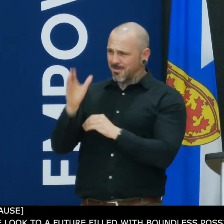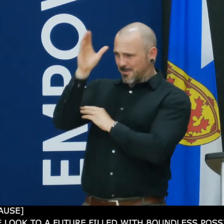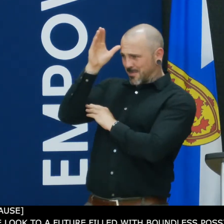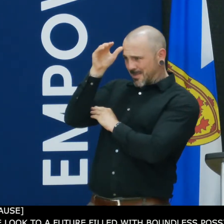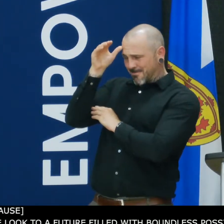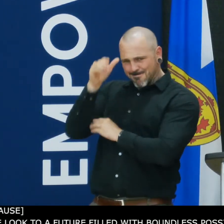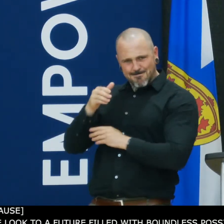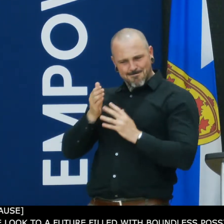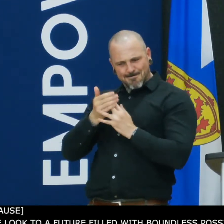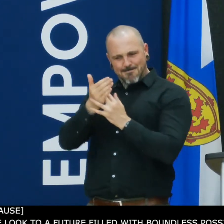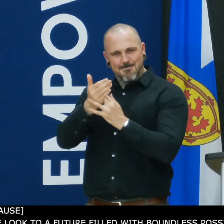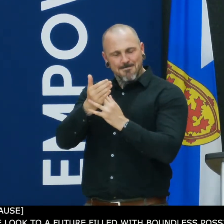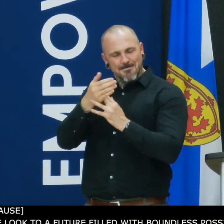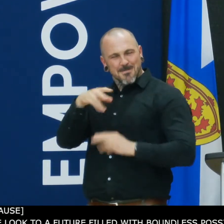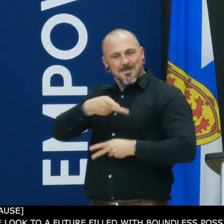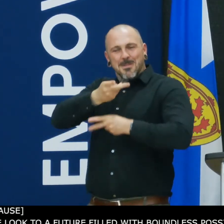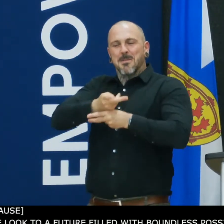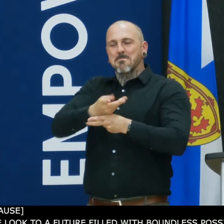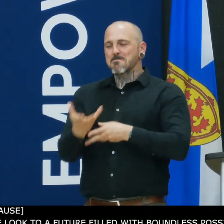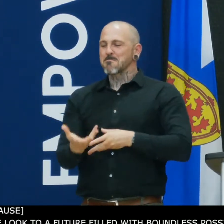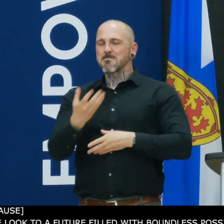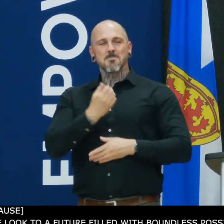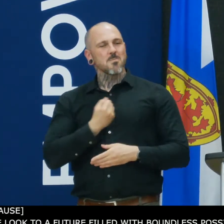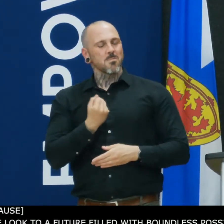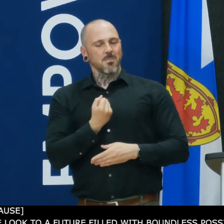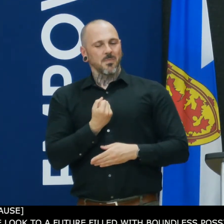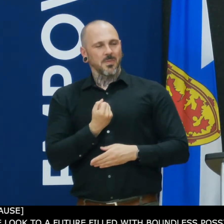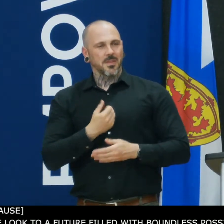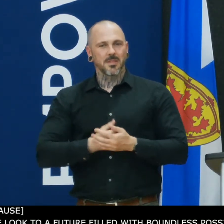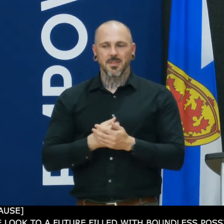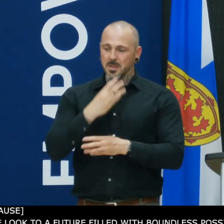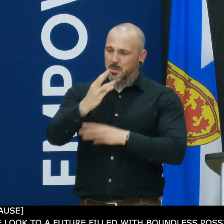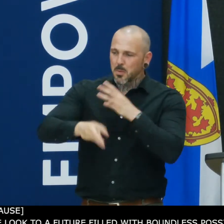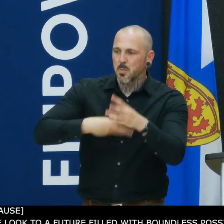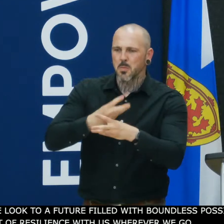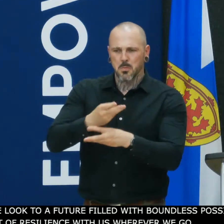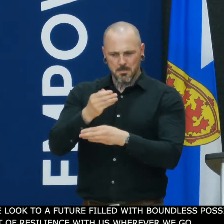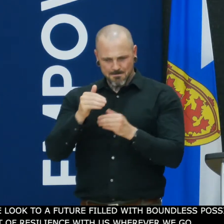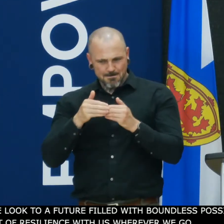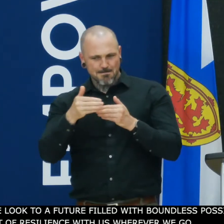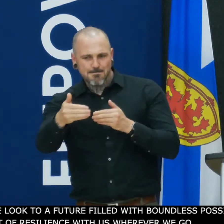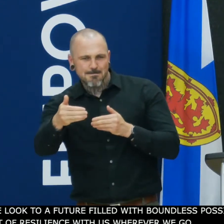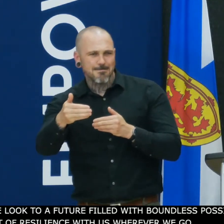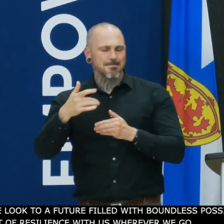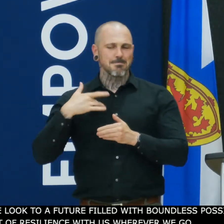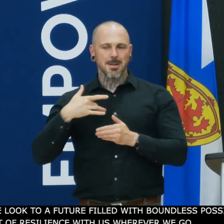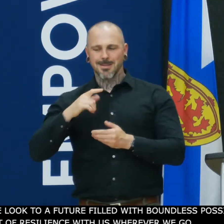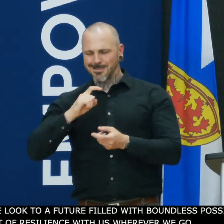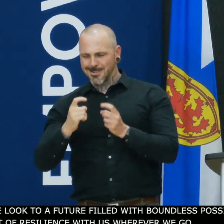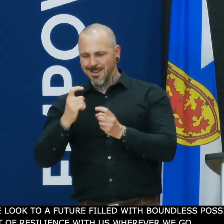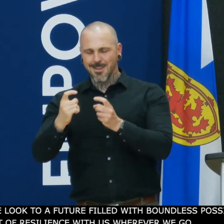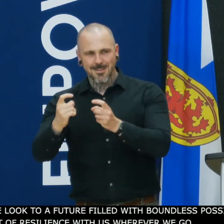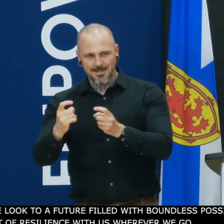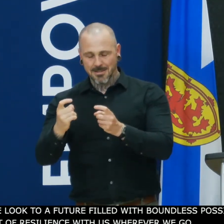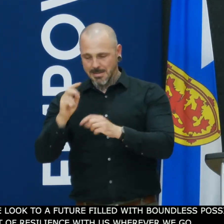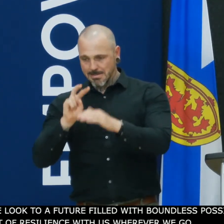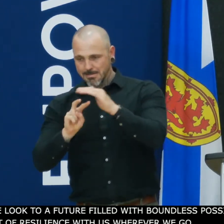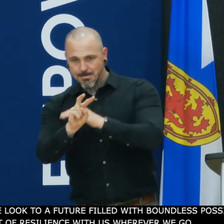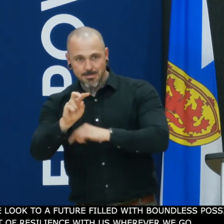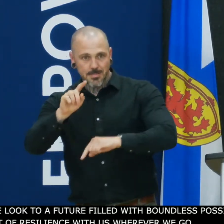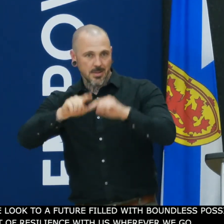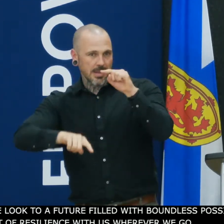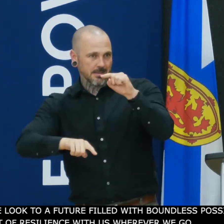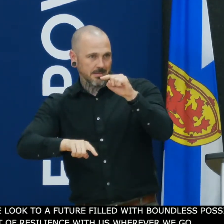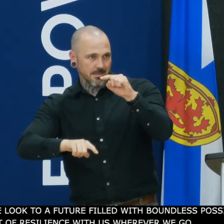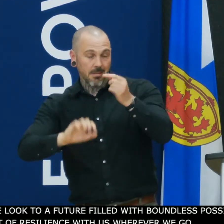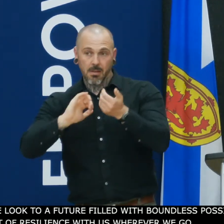with us wherever we go. In a world characterized by constant change and uncertainty, it is not our